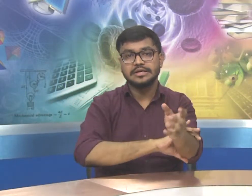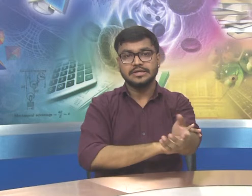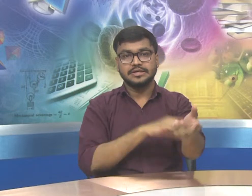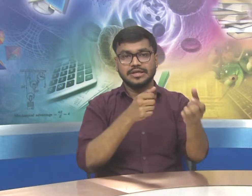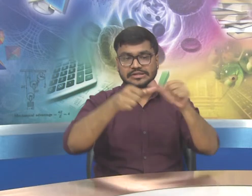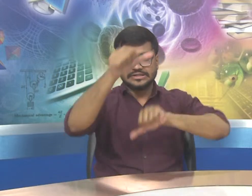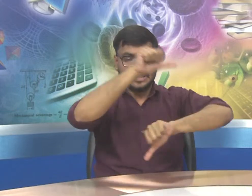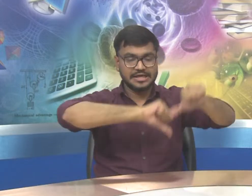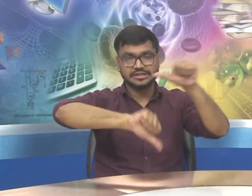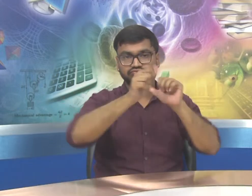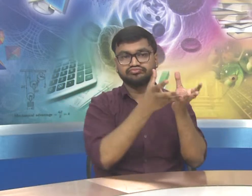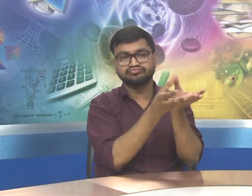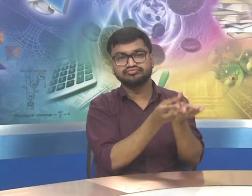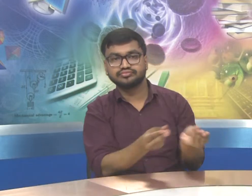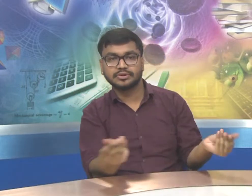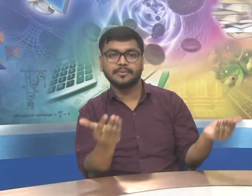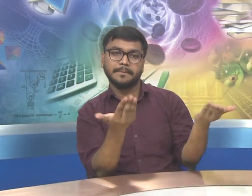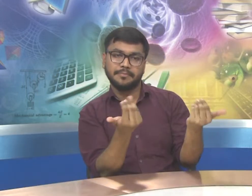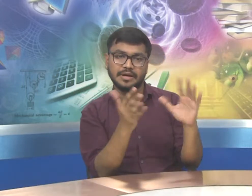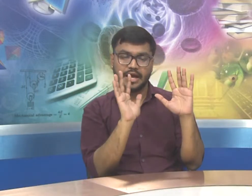atoms are always involved in it.